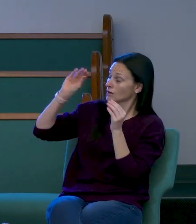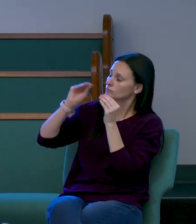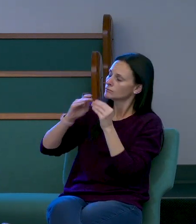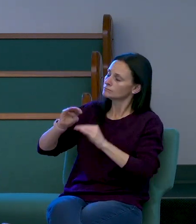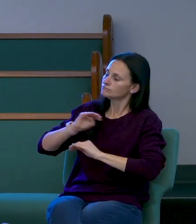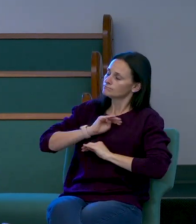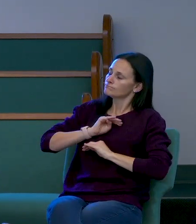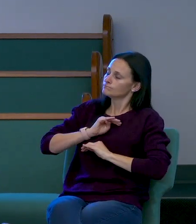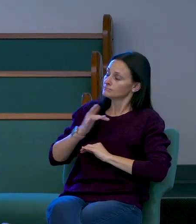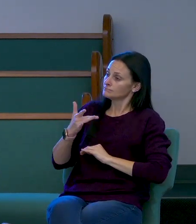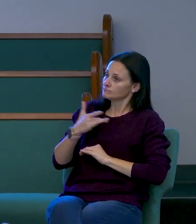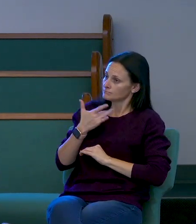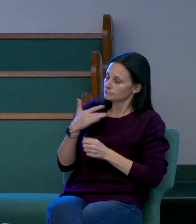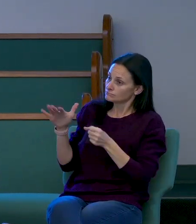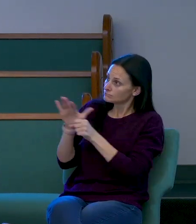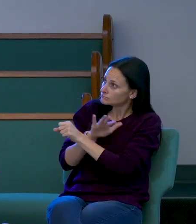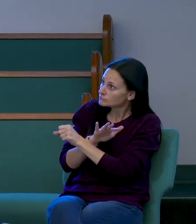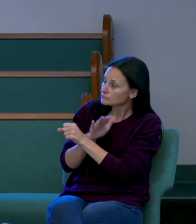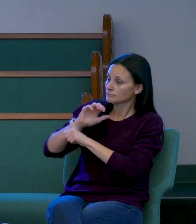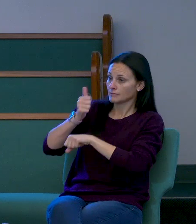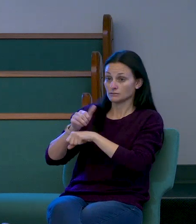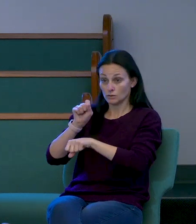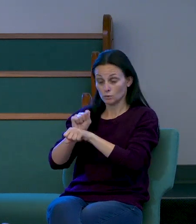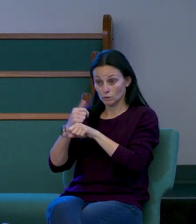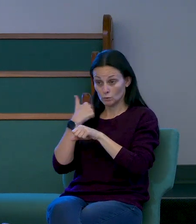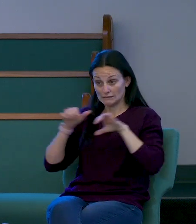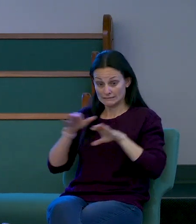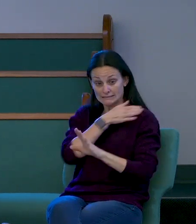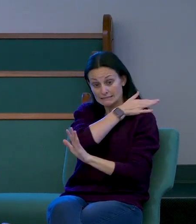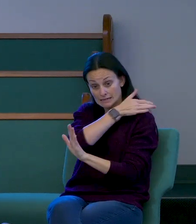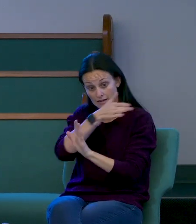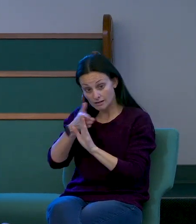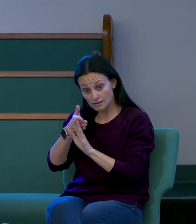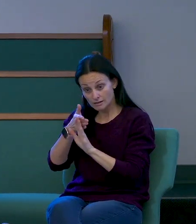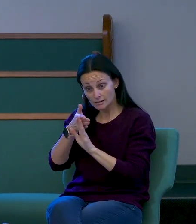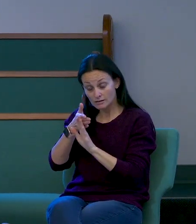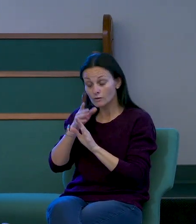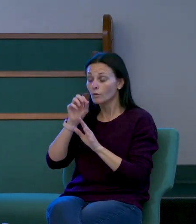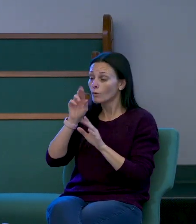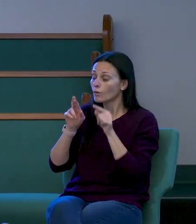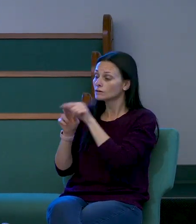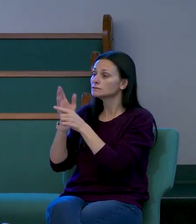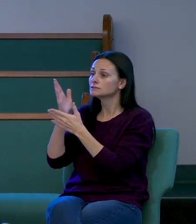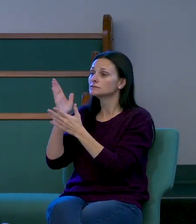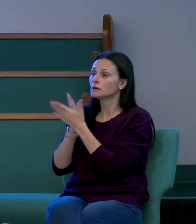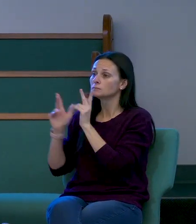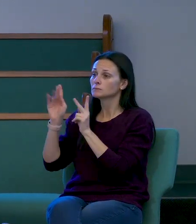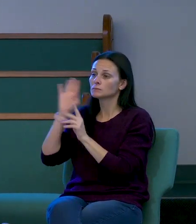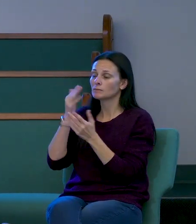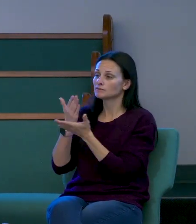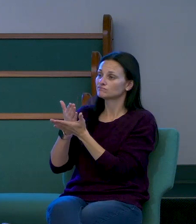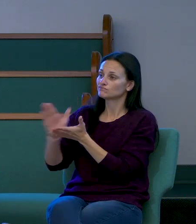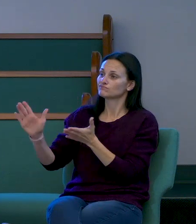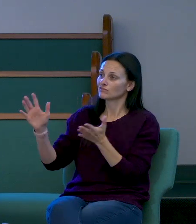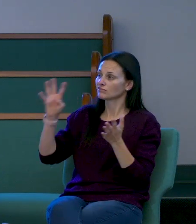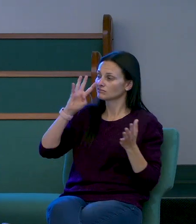fully based on the work that we did? Or maybe some people will be driven away.